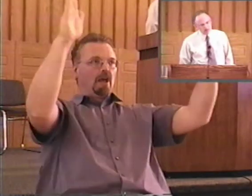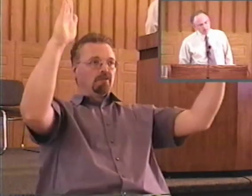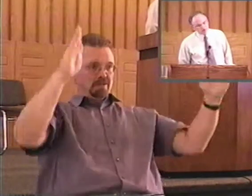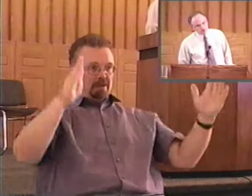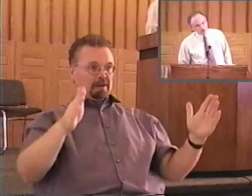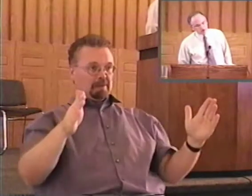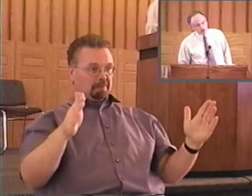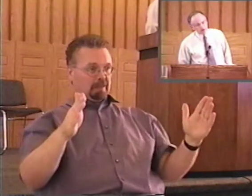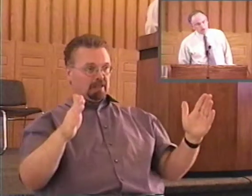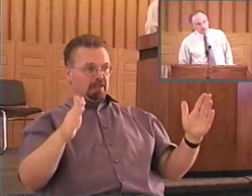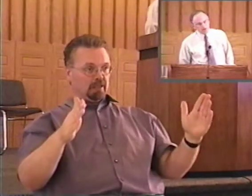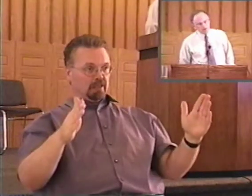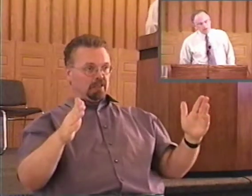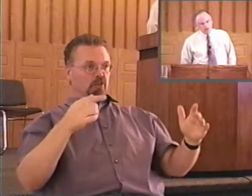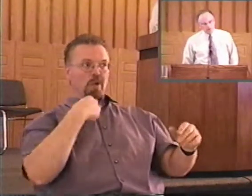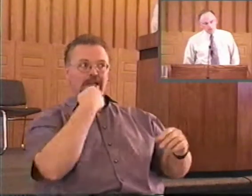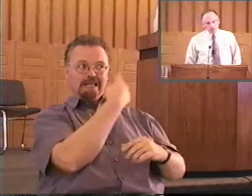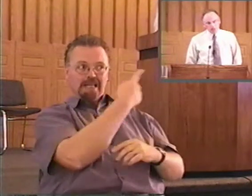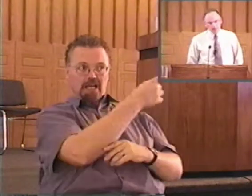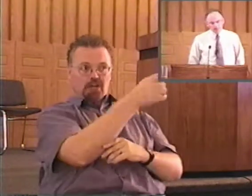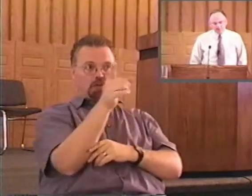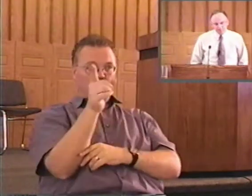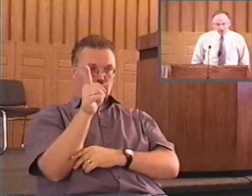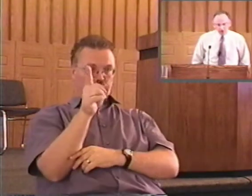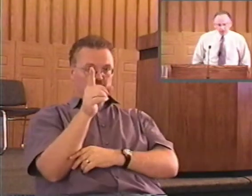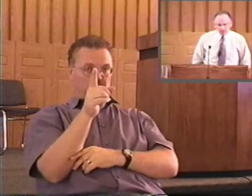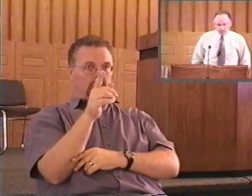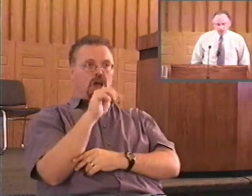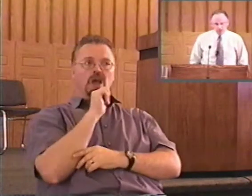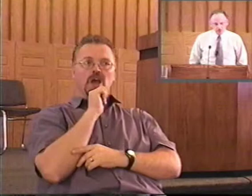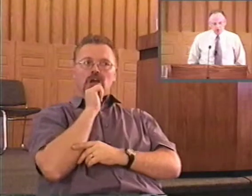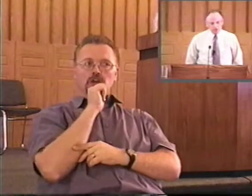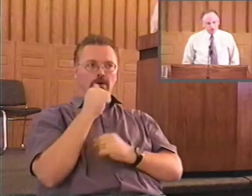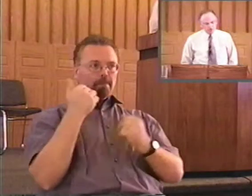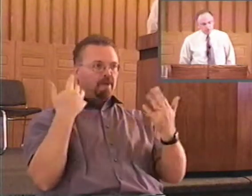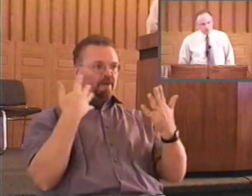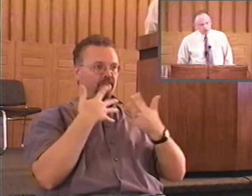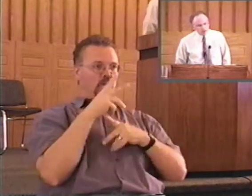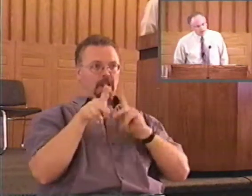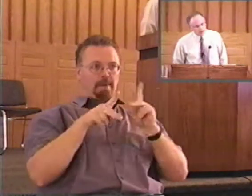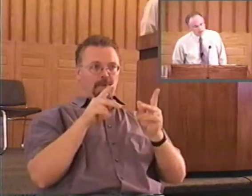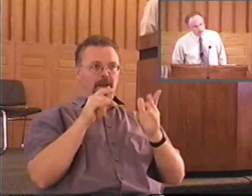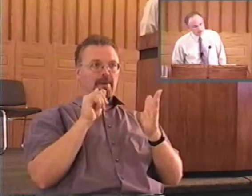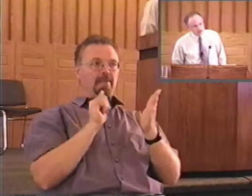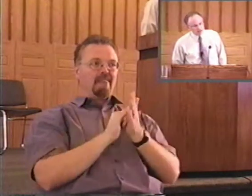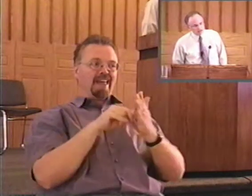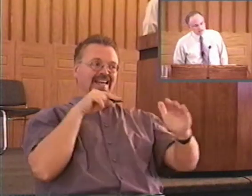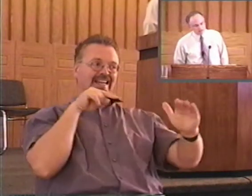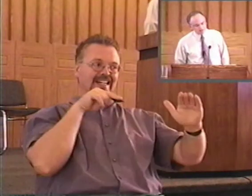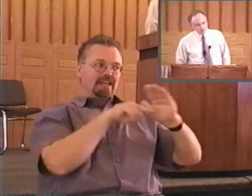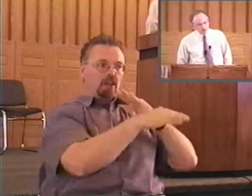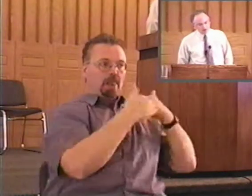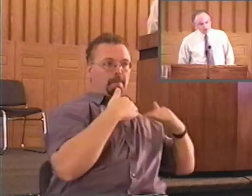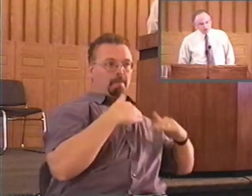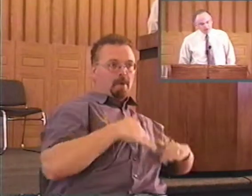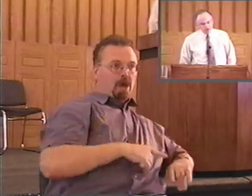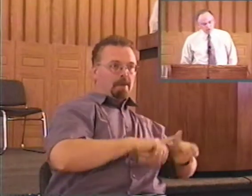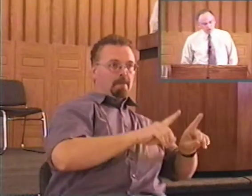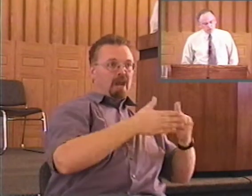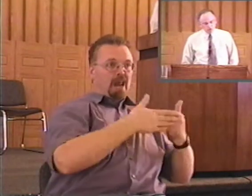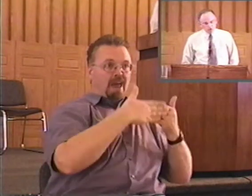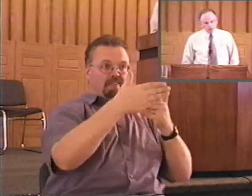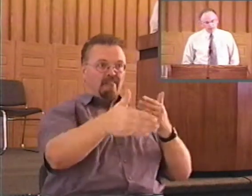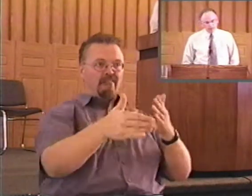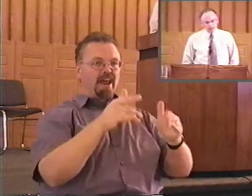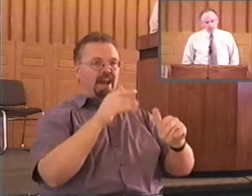I say to you, my friends, do not be afraid of those who kill the body, and after that